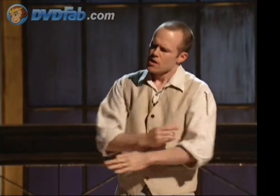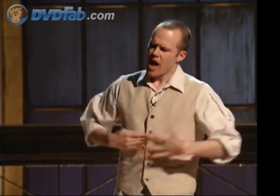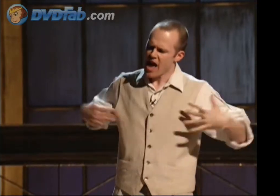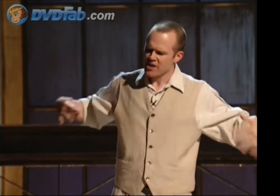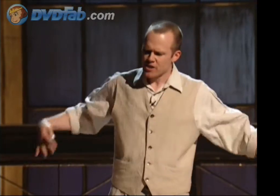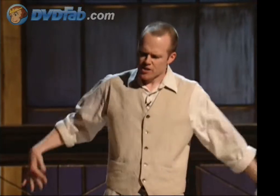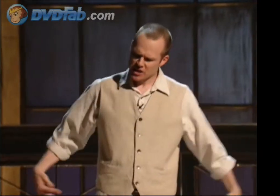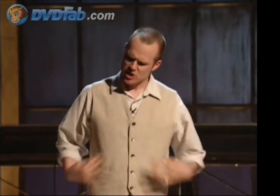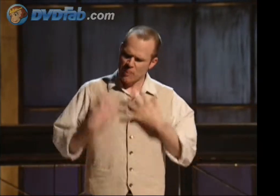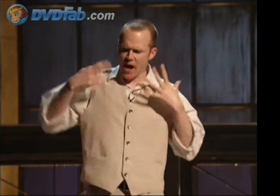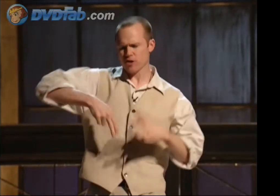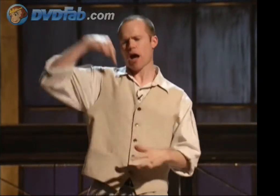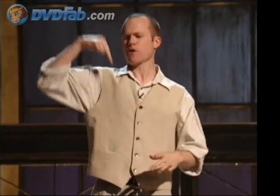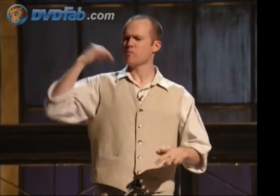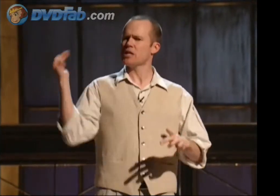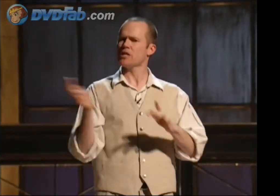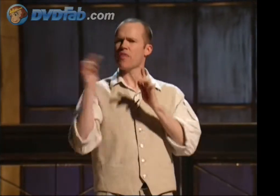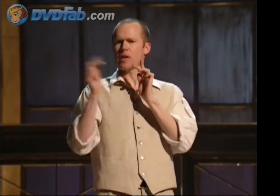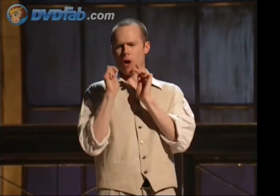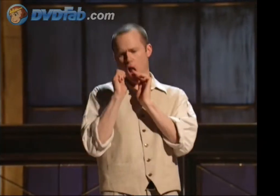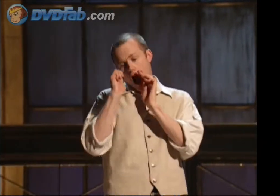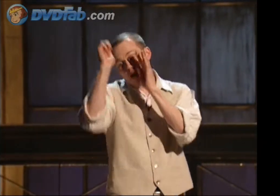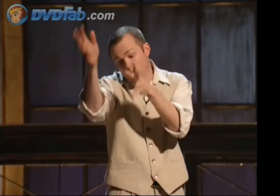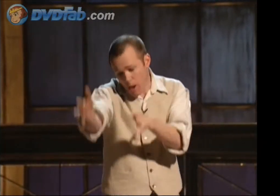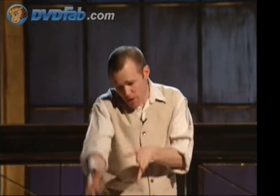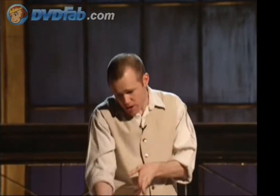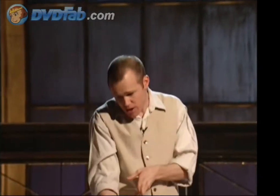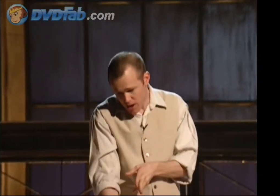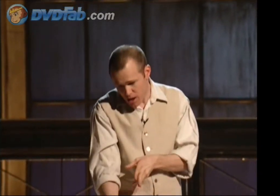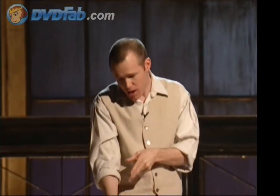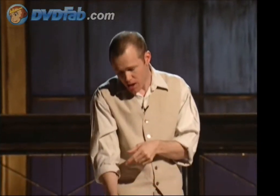And inspires out of me nothing but vomit.